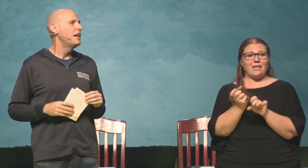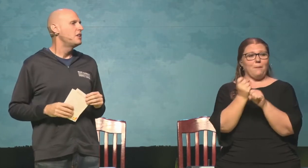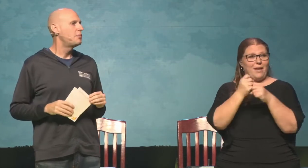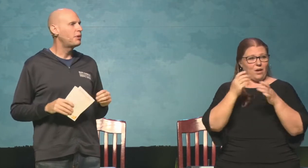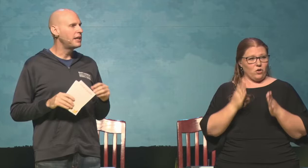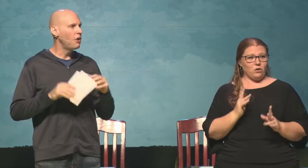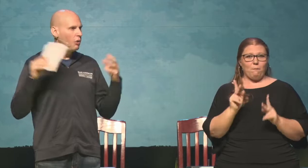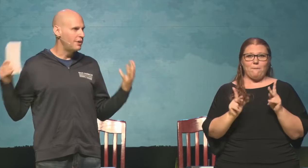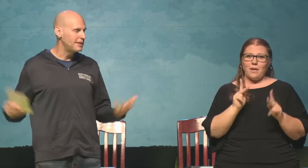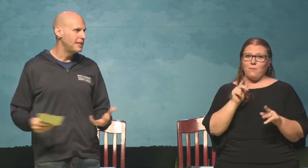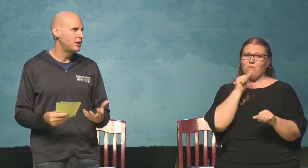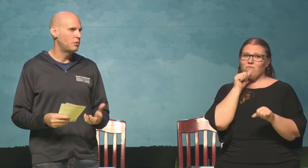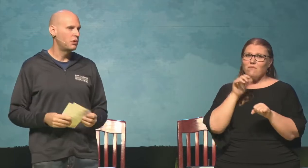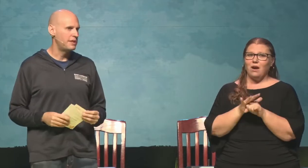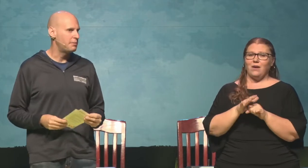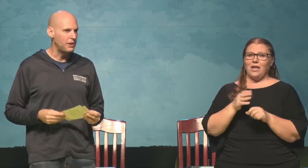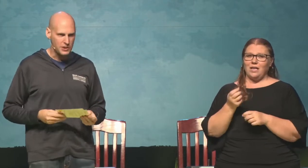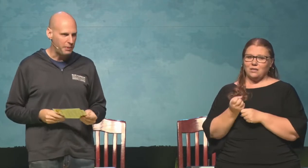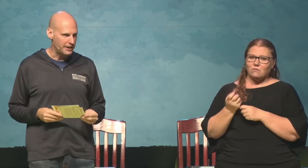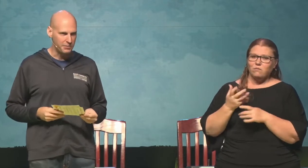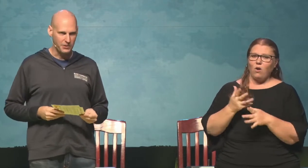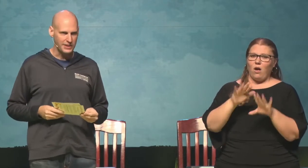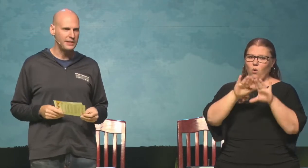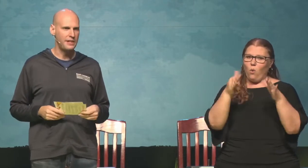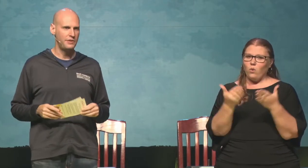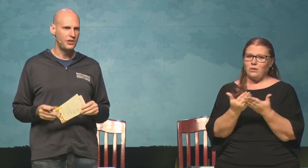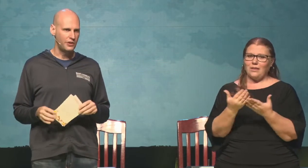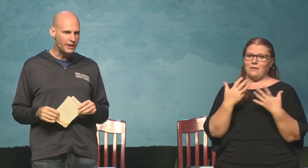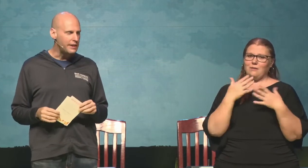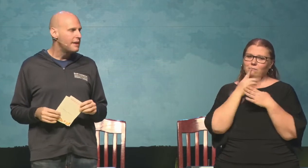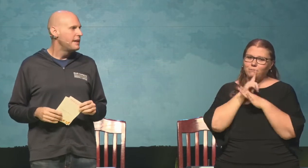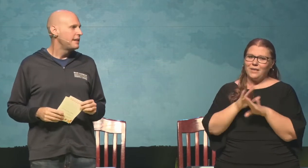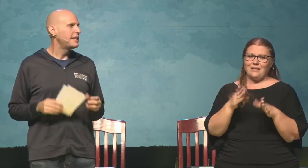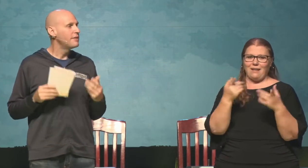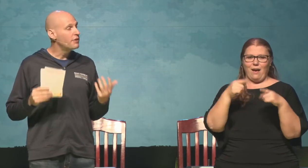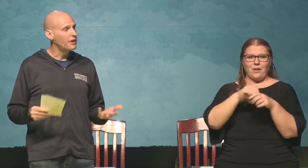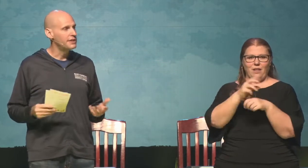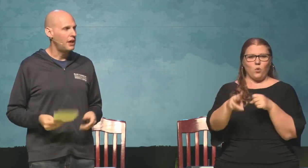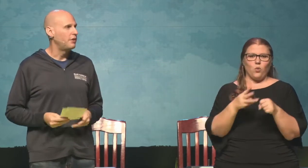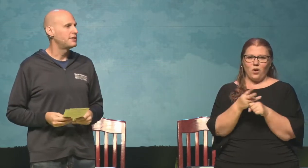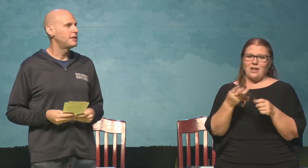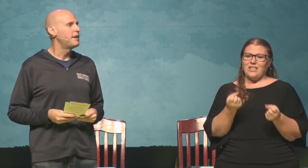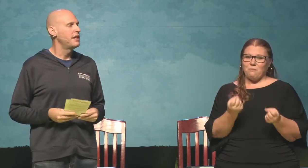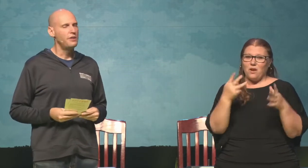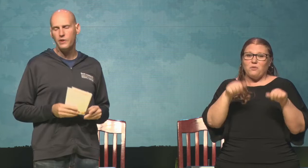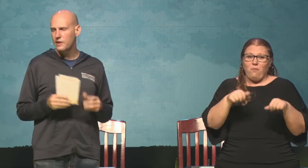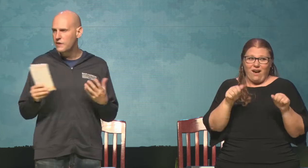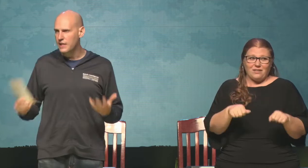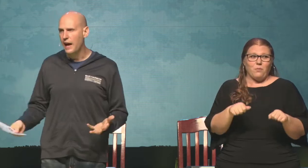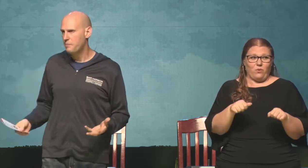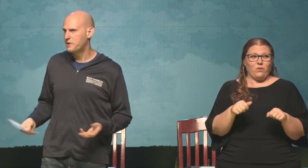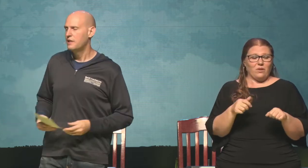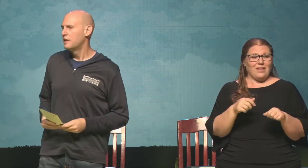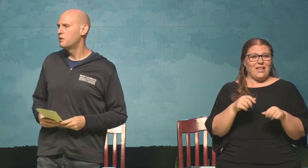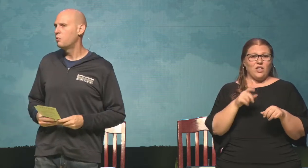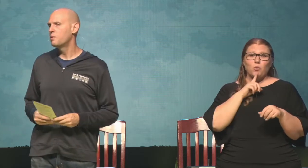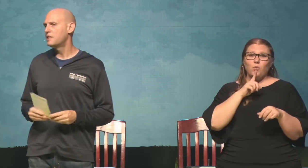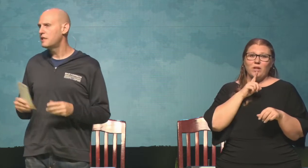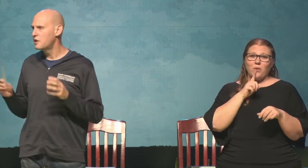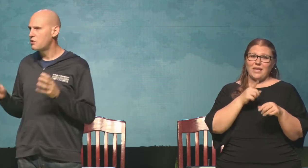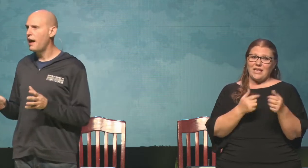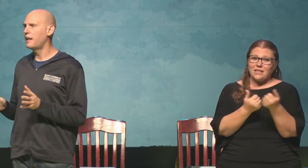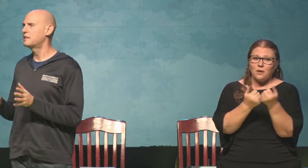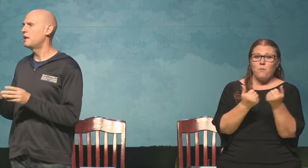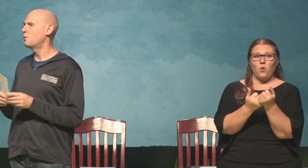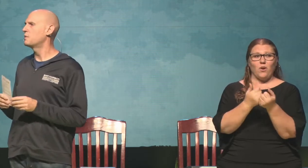committed to bringing wholeness into the world as much as possible this side of eternity, to give of ourselves, to fill in the gaps, to where we